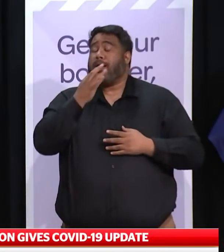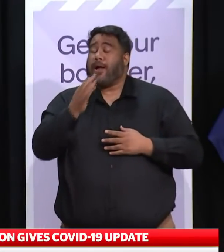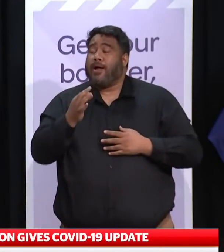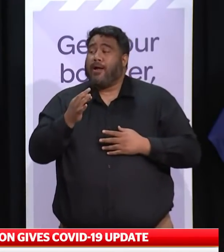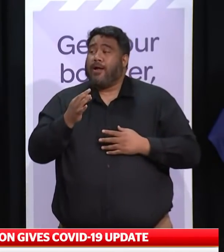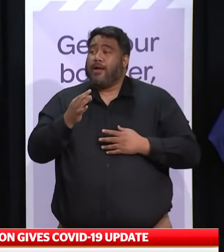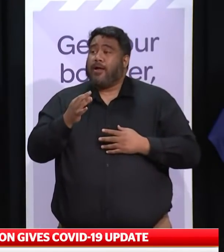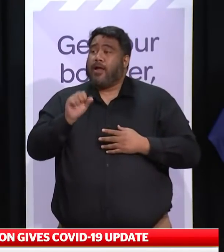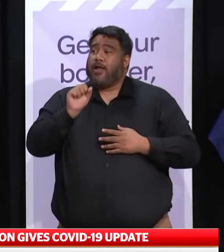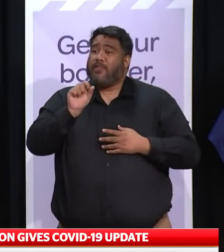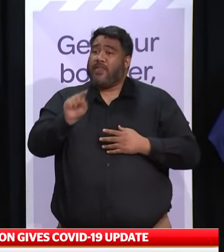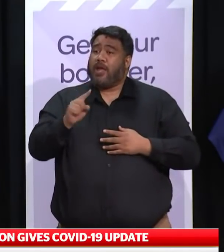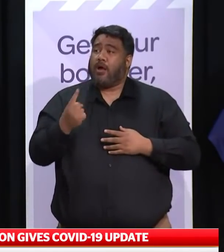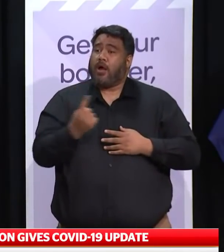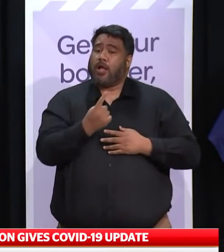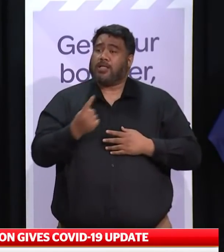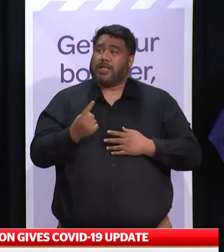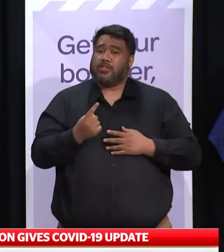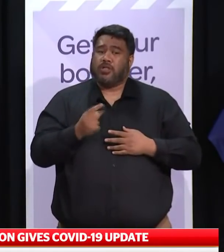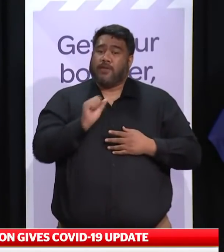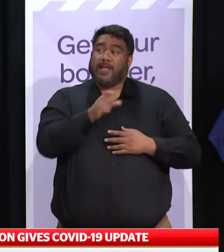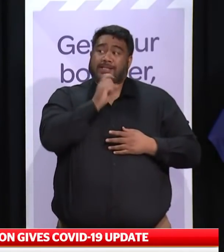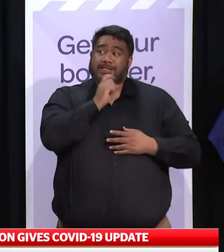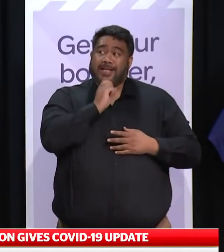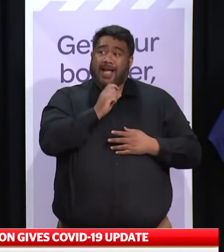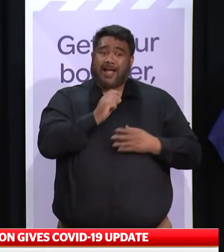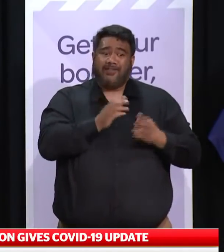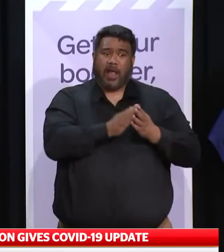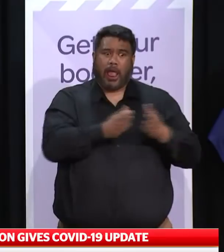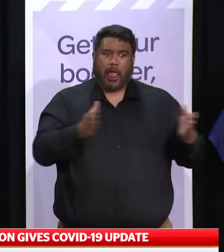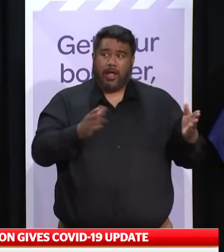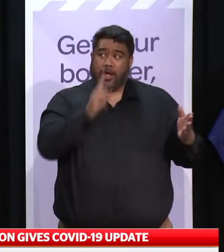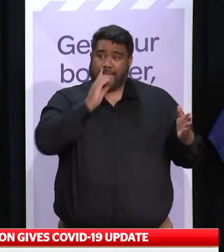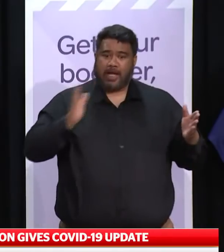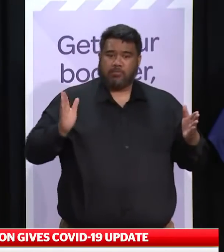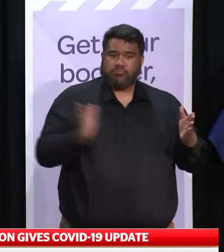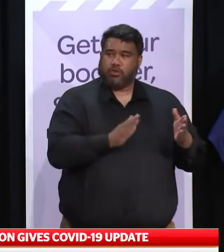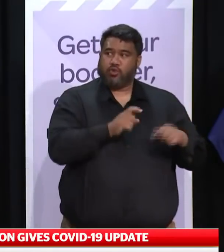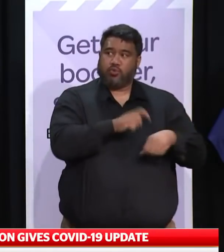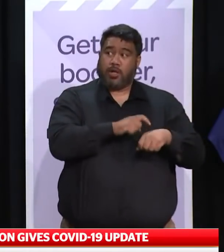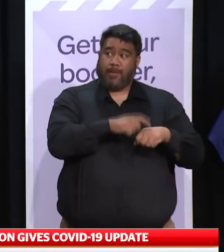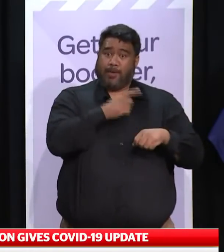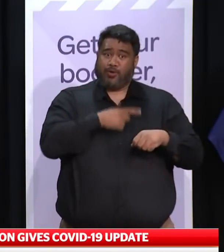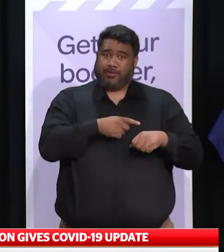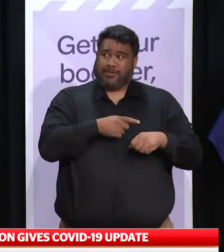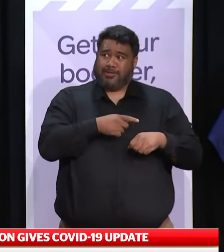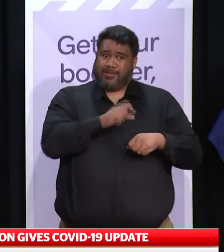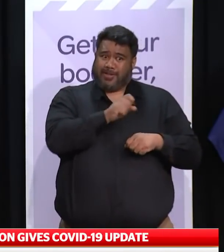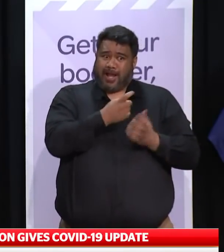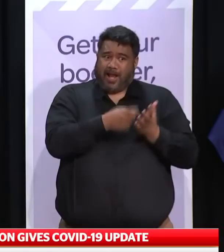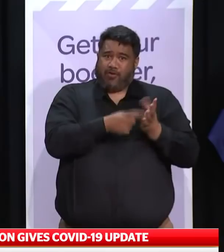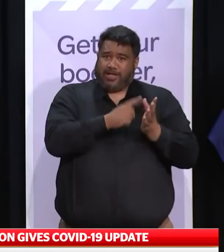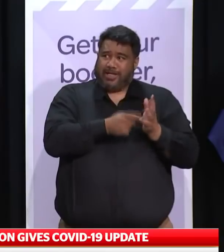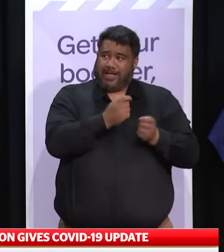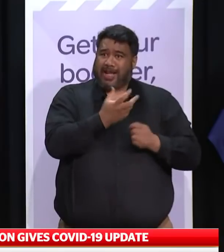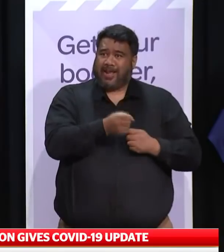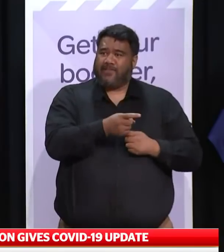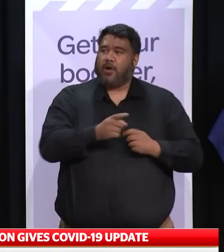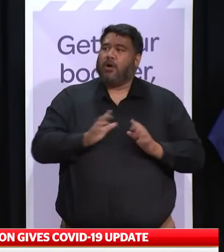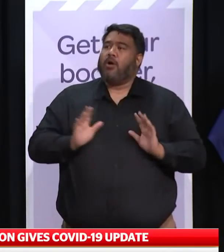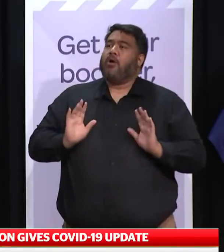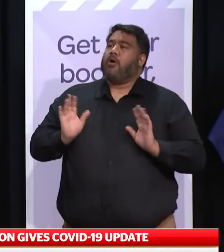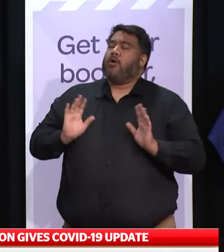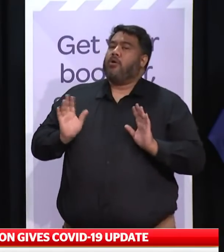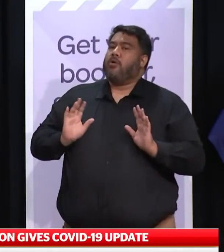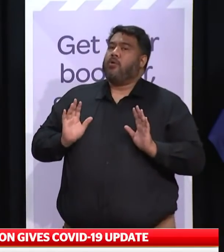isolation services because of it. I see what you mean, yeah. No, we haven't had that request come through to us. We've been in pretty close contact with Air